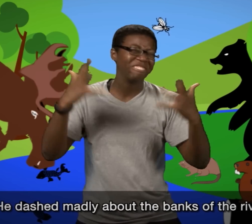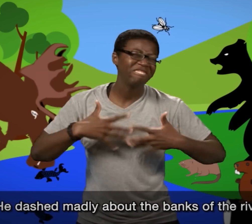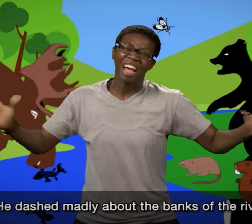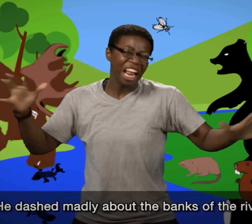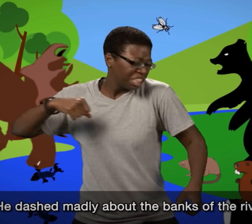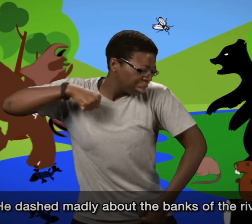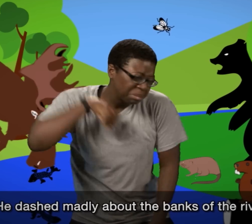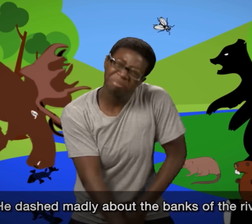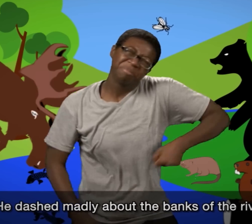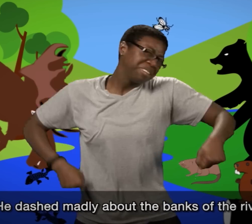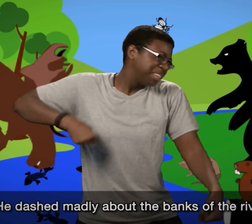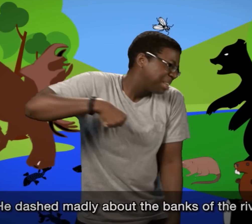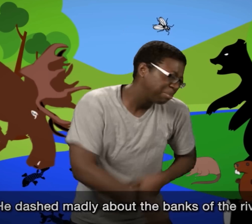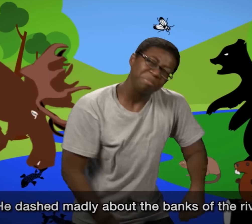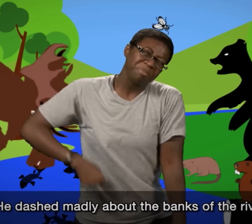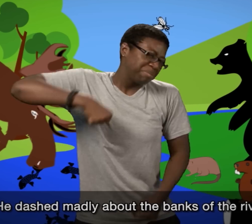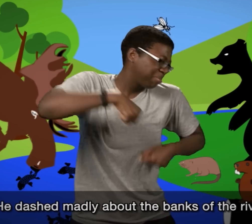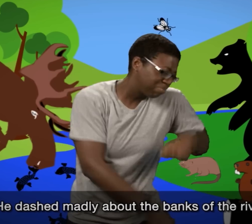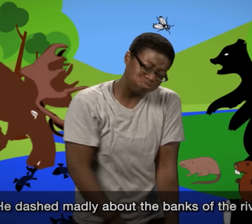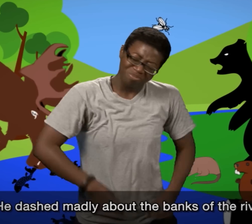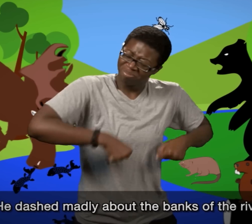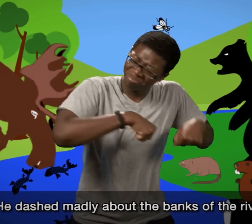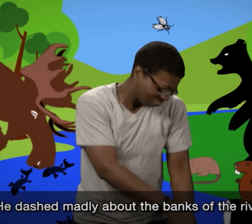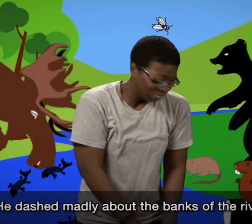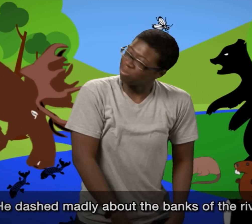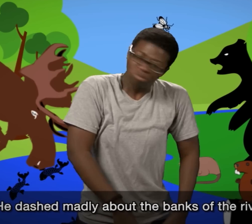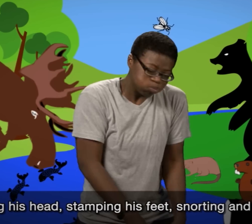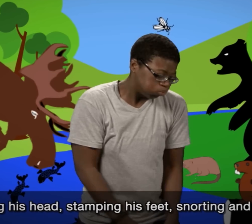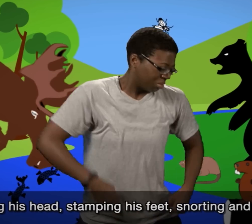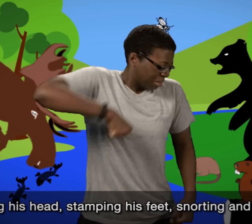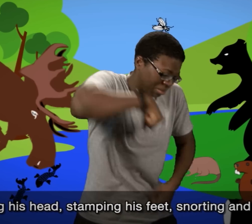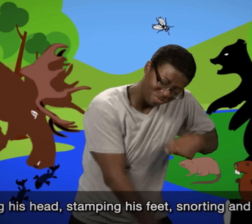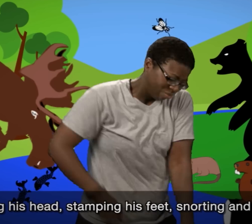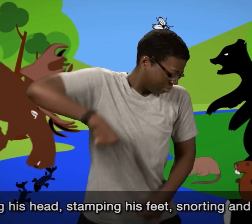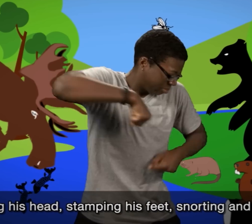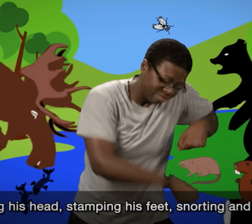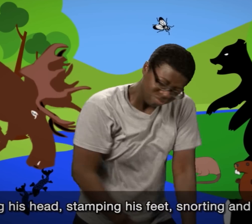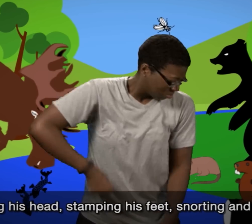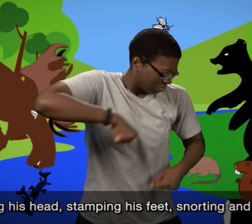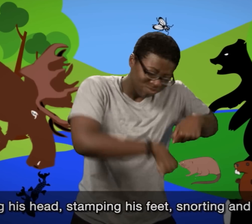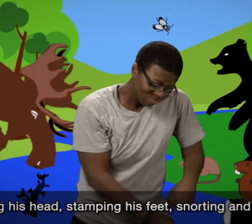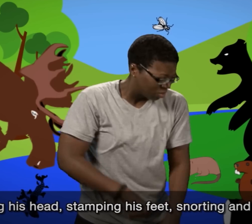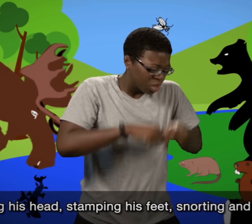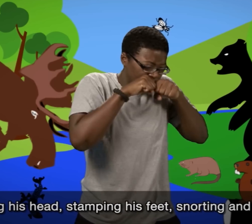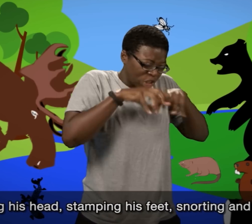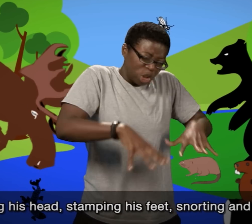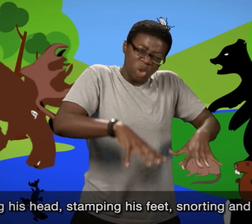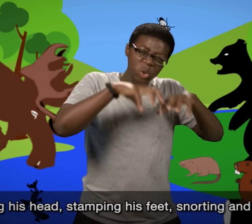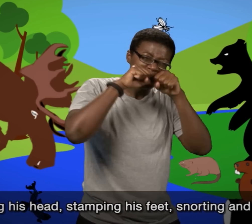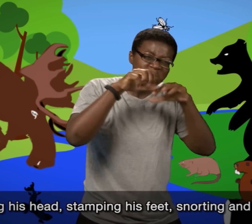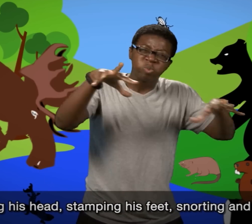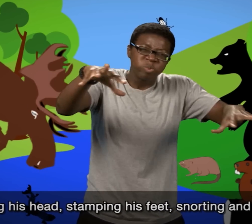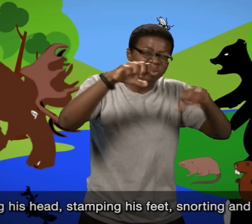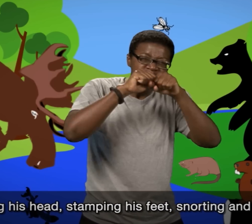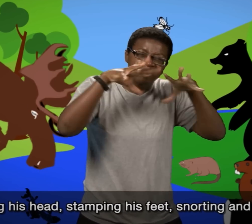He dashed madly about the banks of the river, shaking his head, stamping his feet, snorting and blowing,